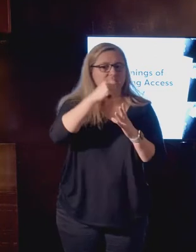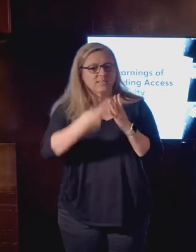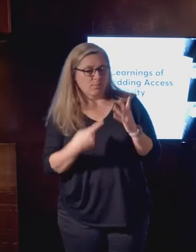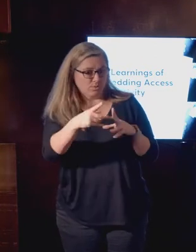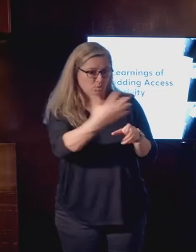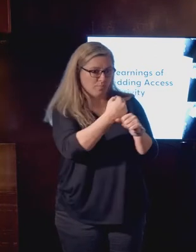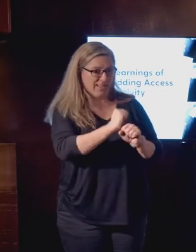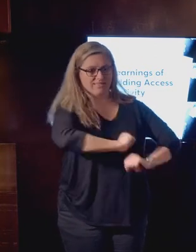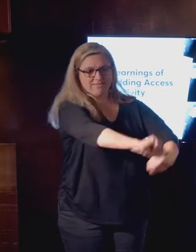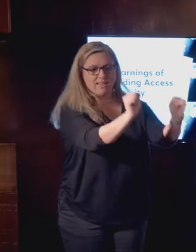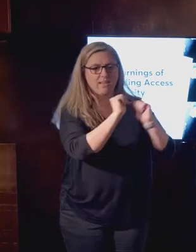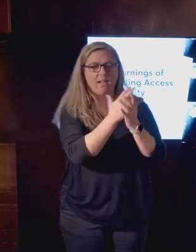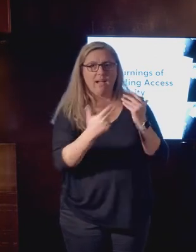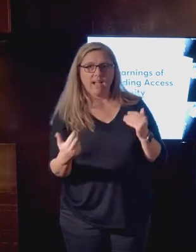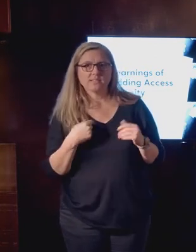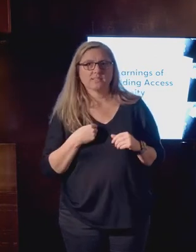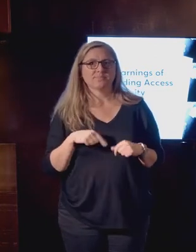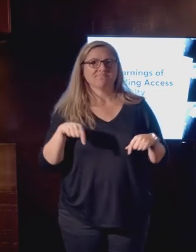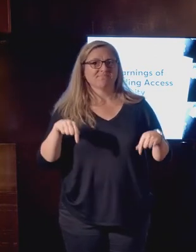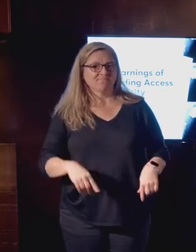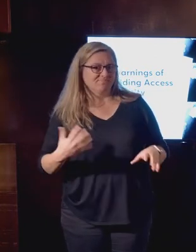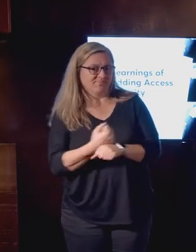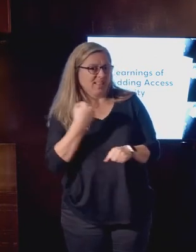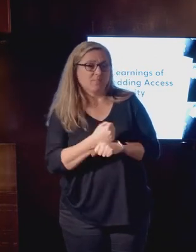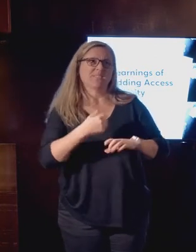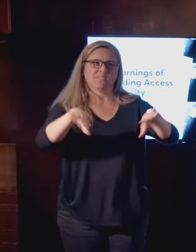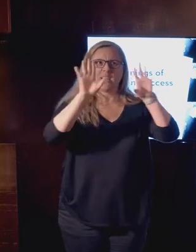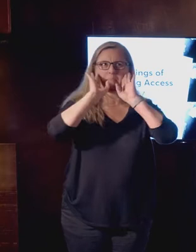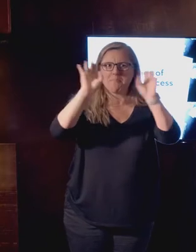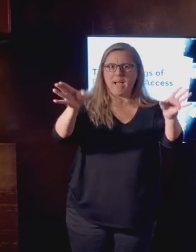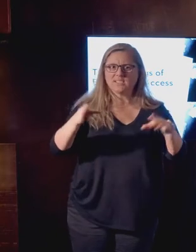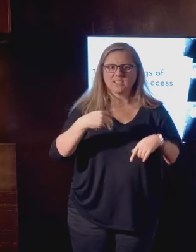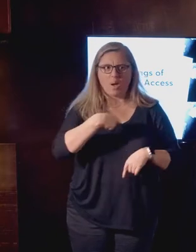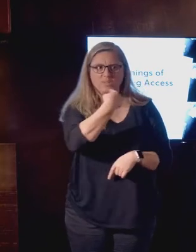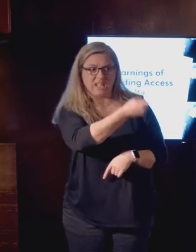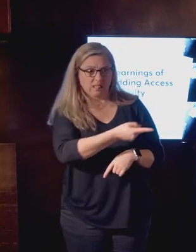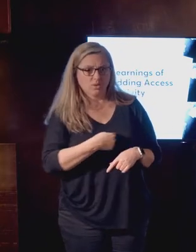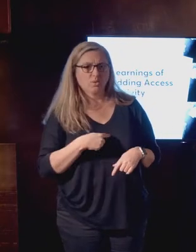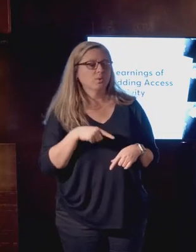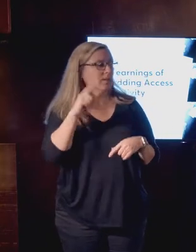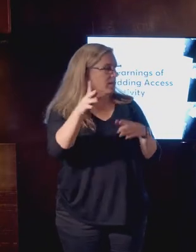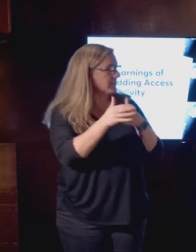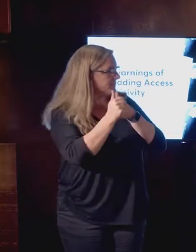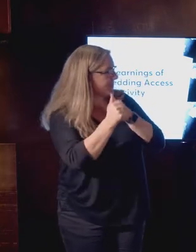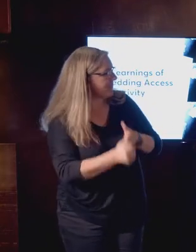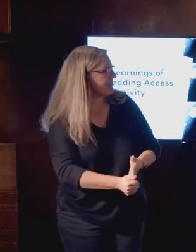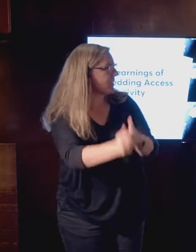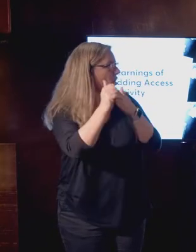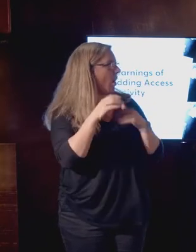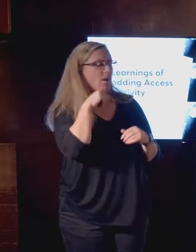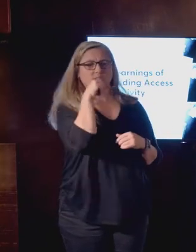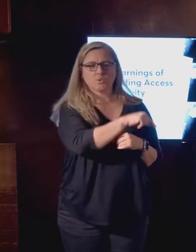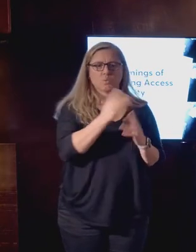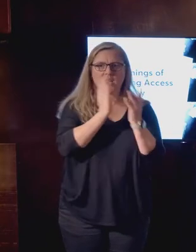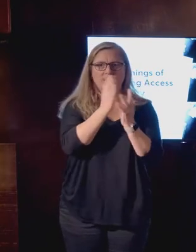art. I have produced this pretty amazing, if I say so myself, producer's guide to access, which